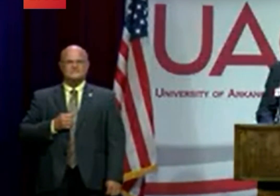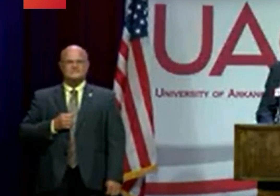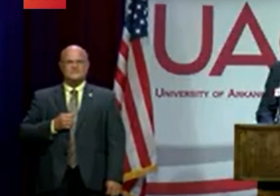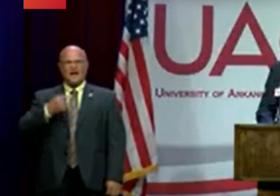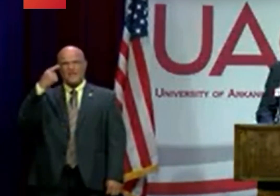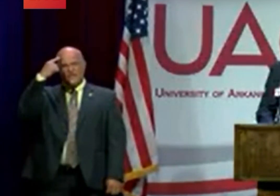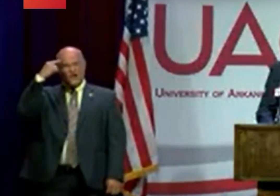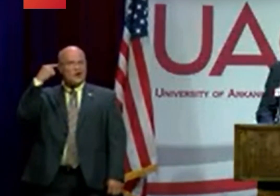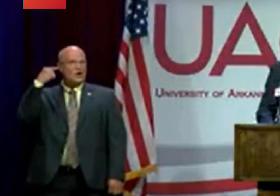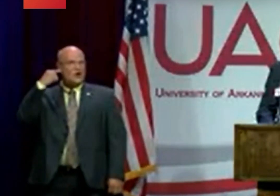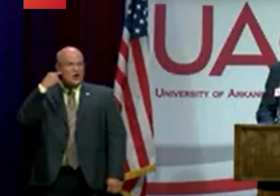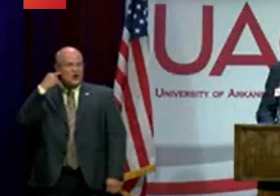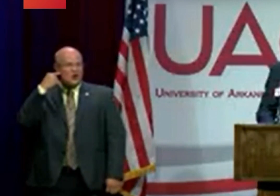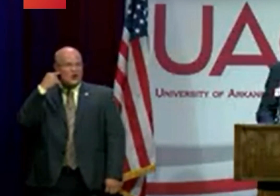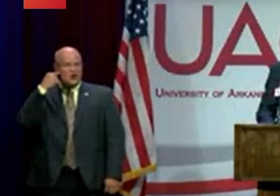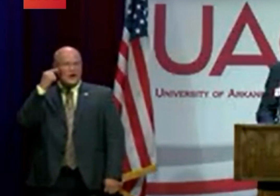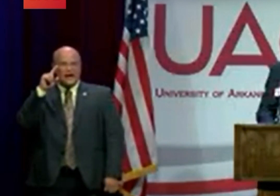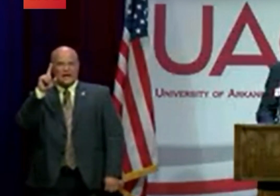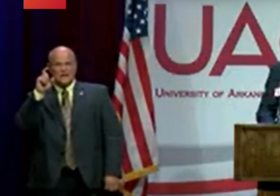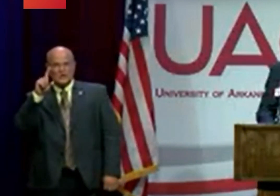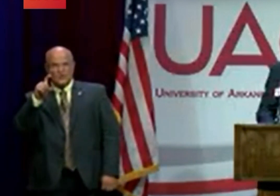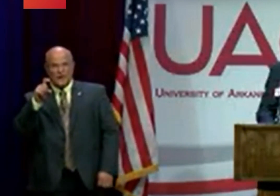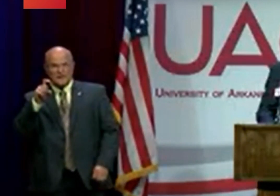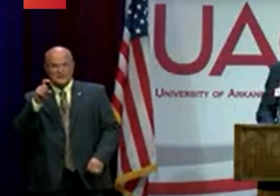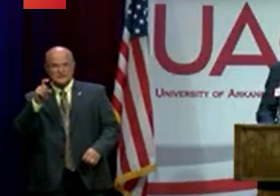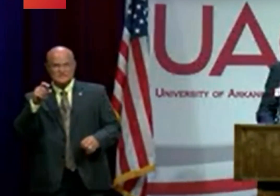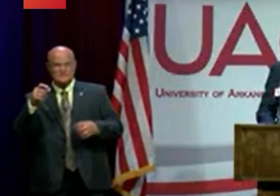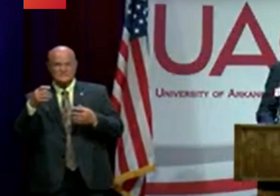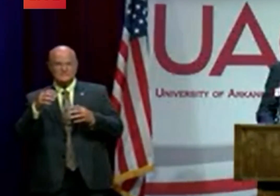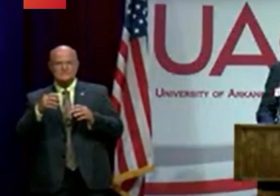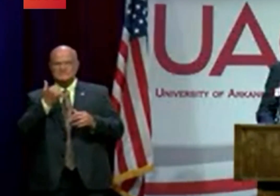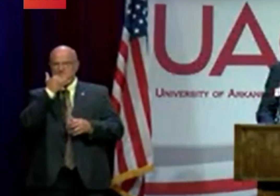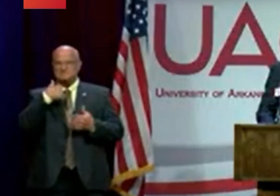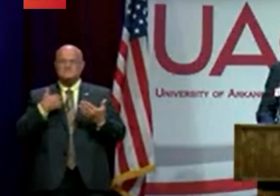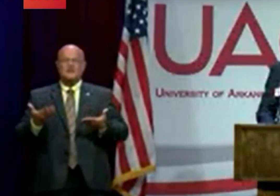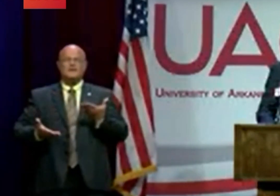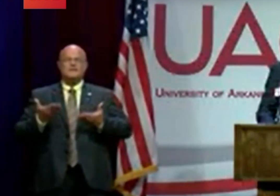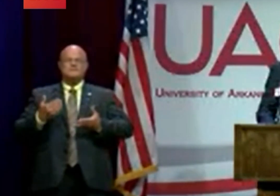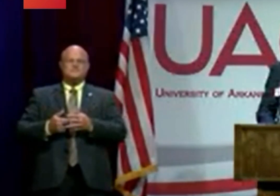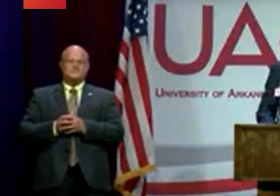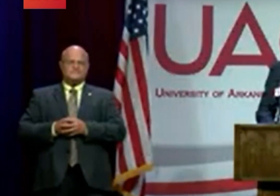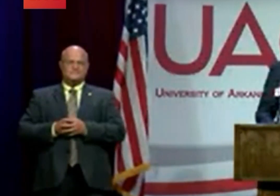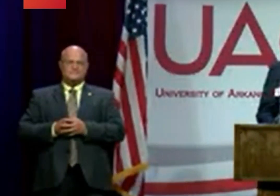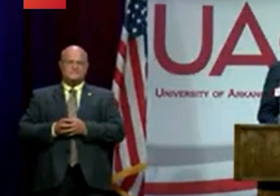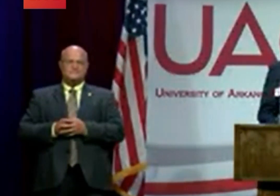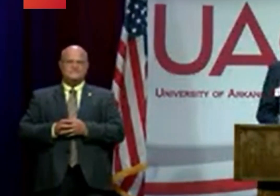I thought I heard somebody about ready to ask a question, but maybe I was mistaken.